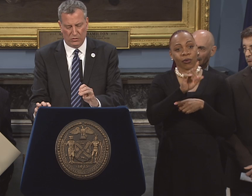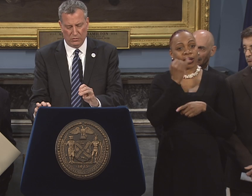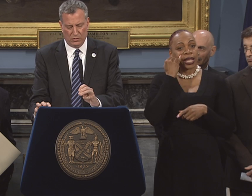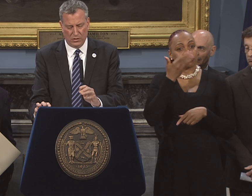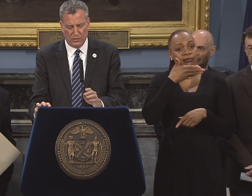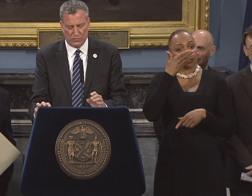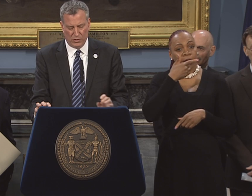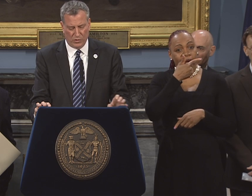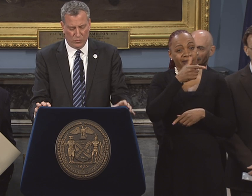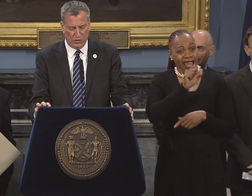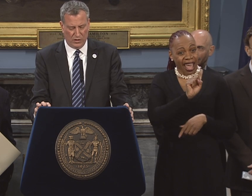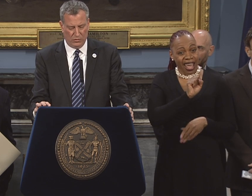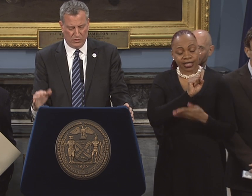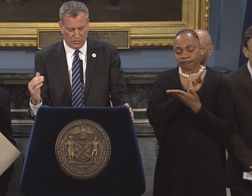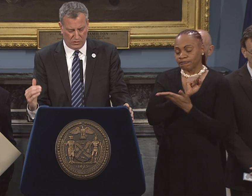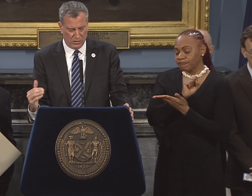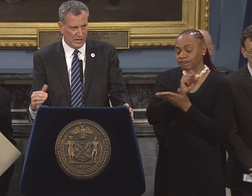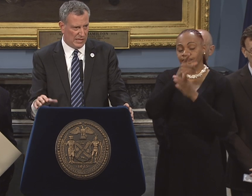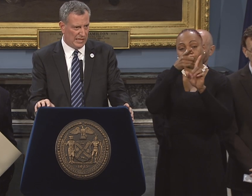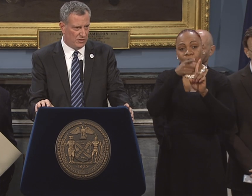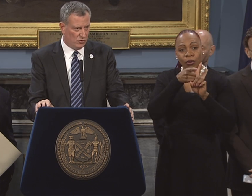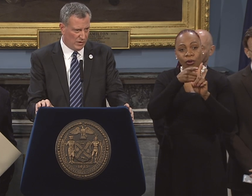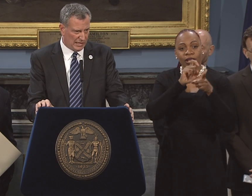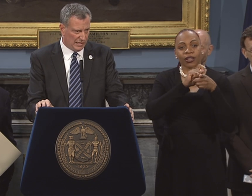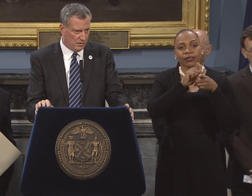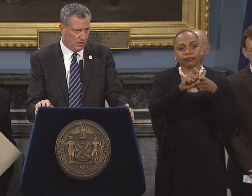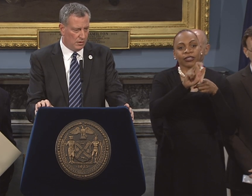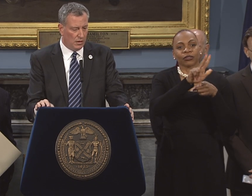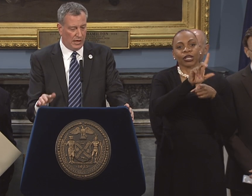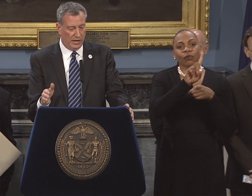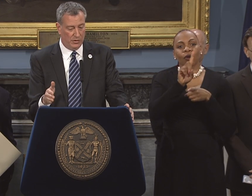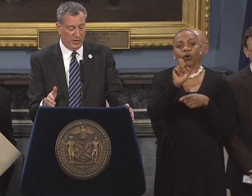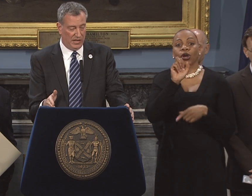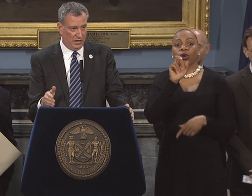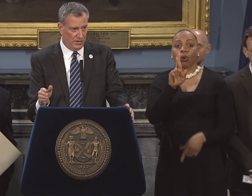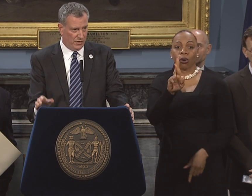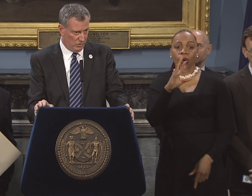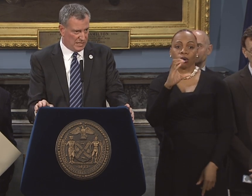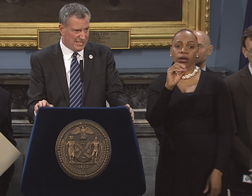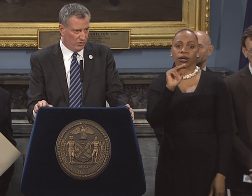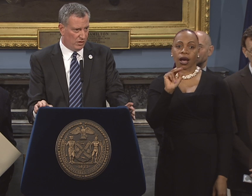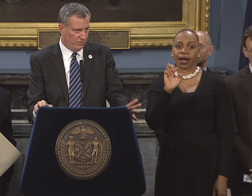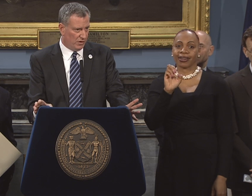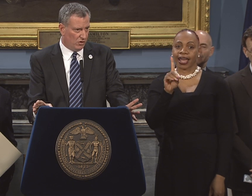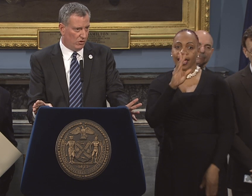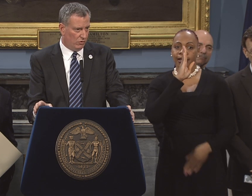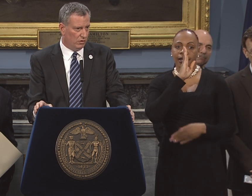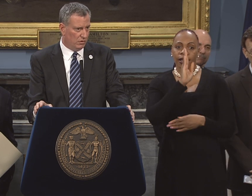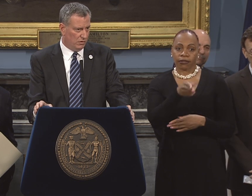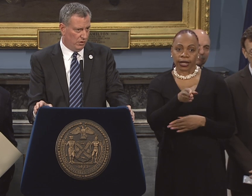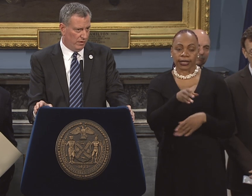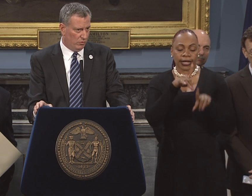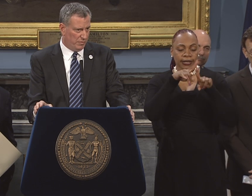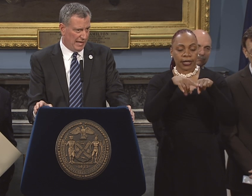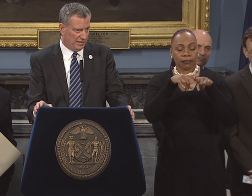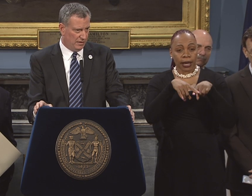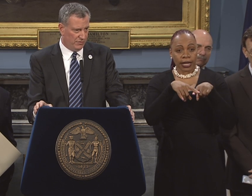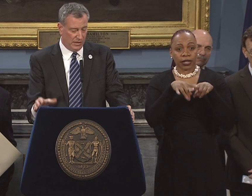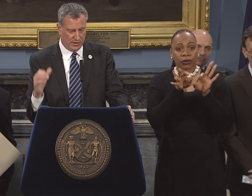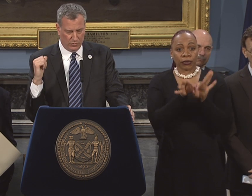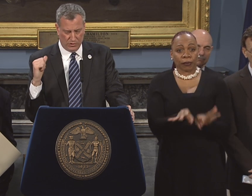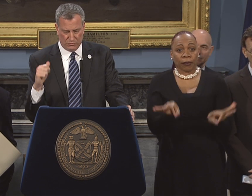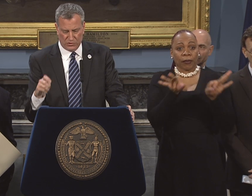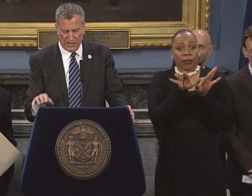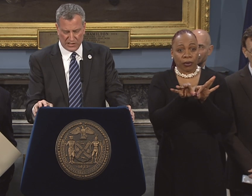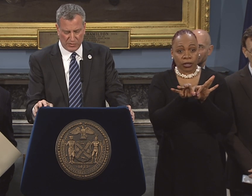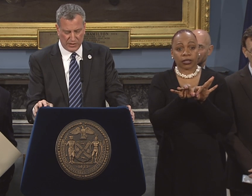to call 311 or to call Con Ed directly, and depending on the criteria of the call, then will be acted on